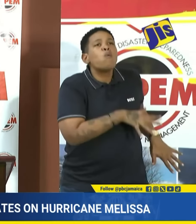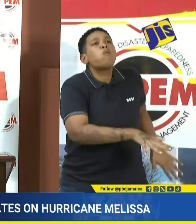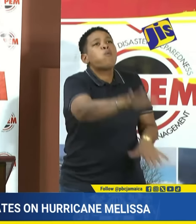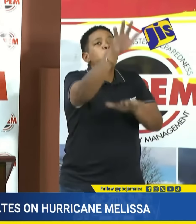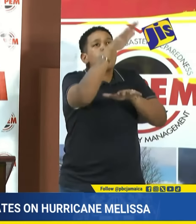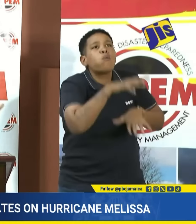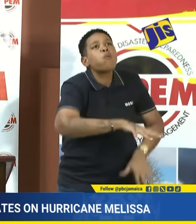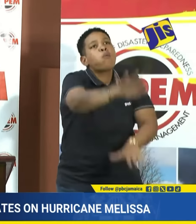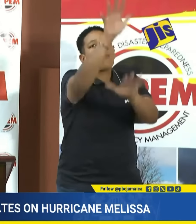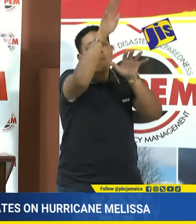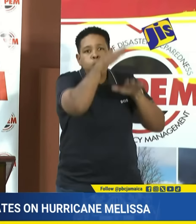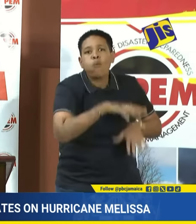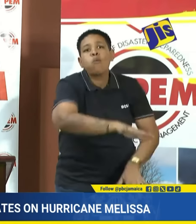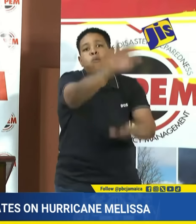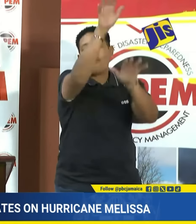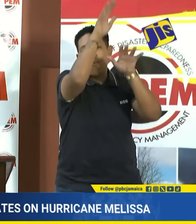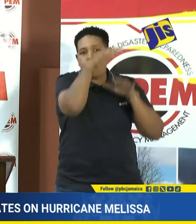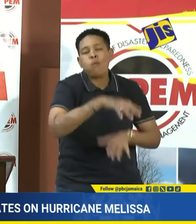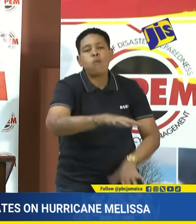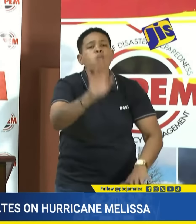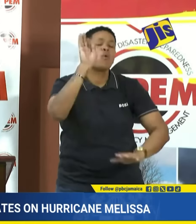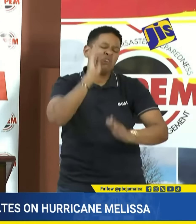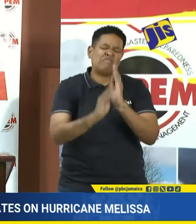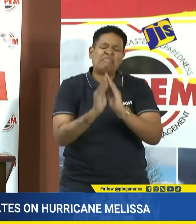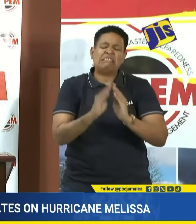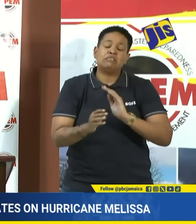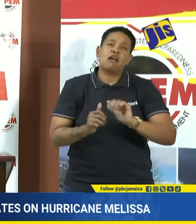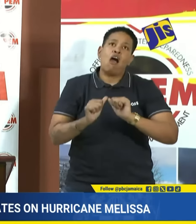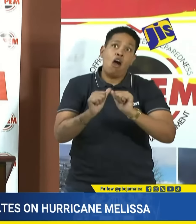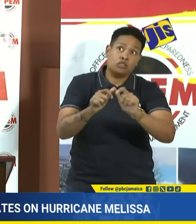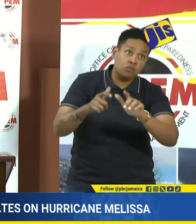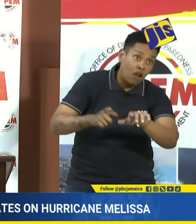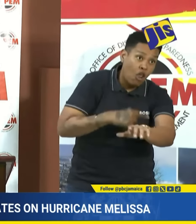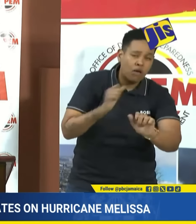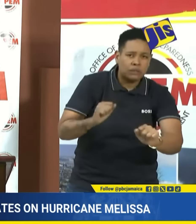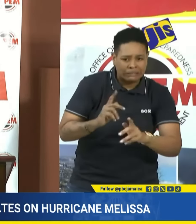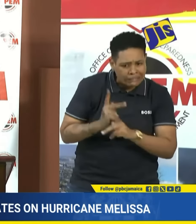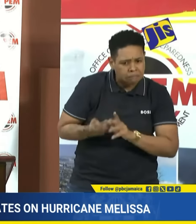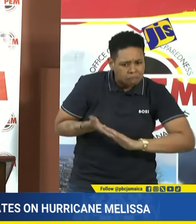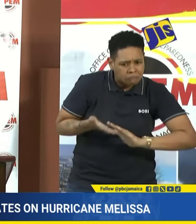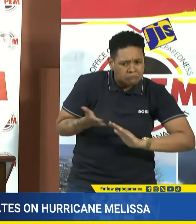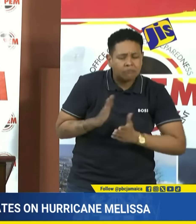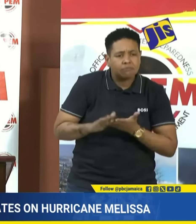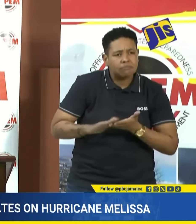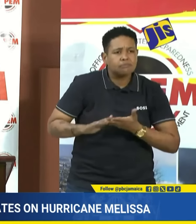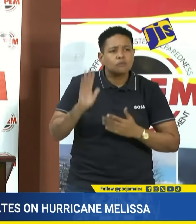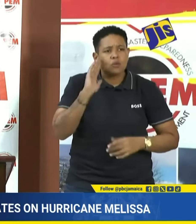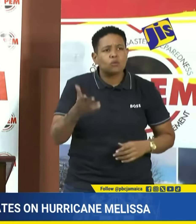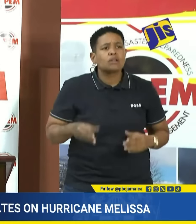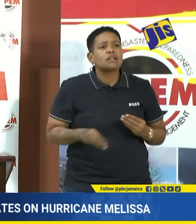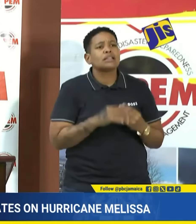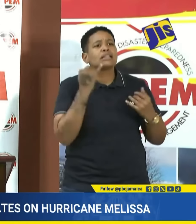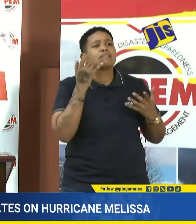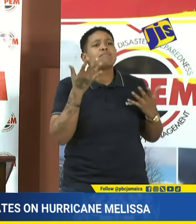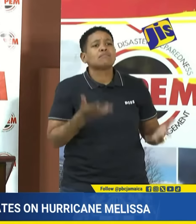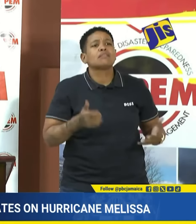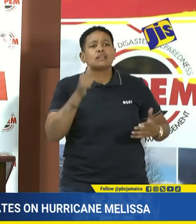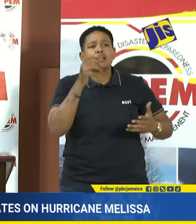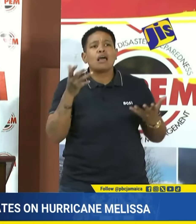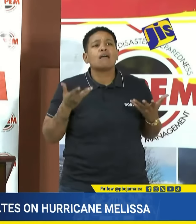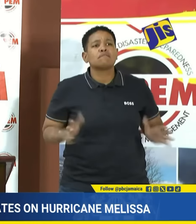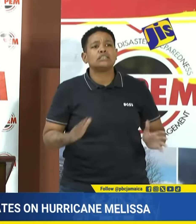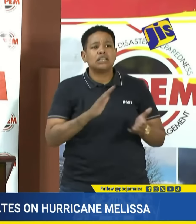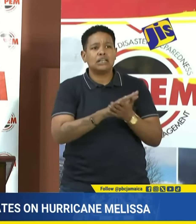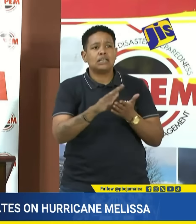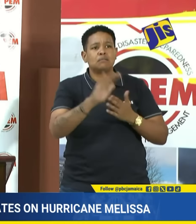free access will continue for as long as possible. If it's a case where it's not